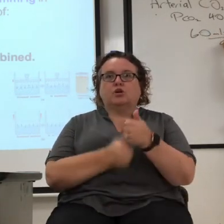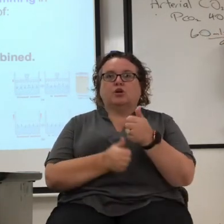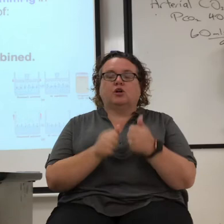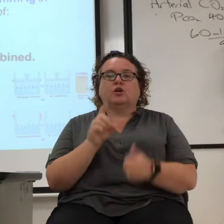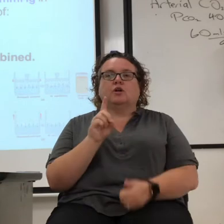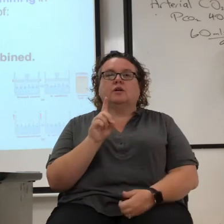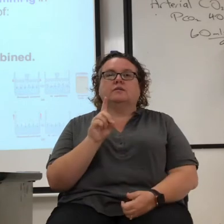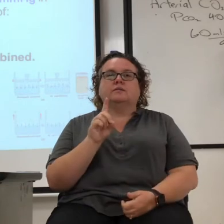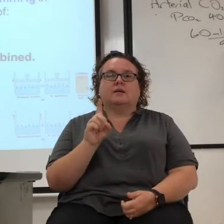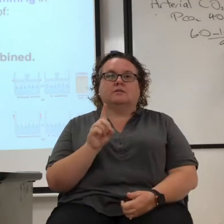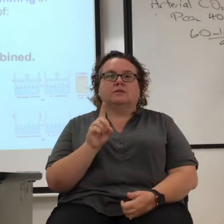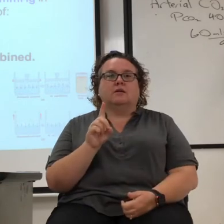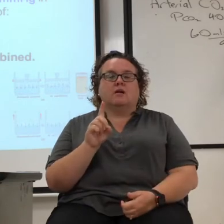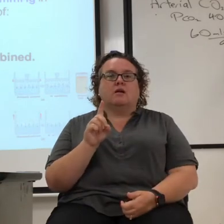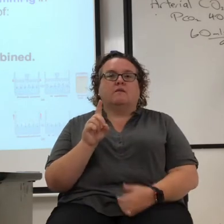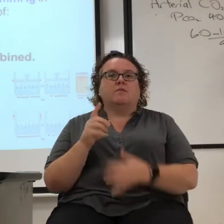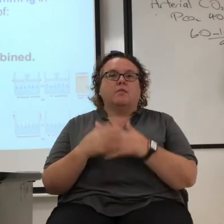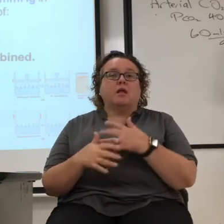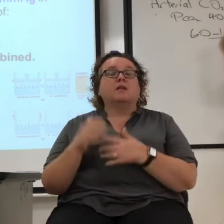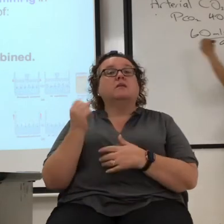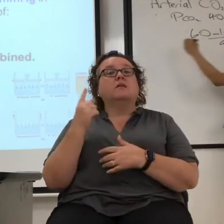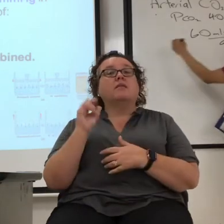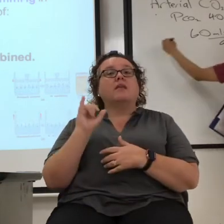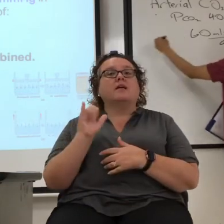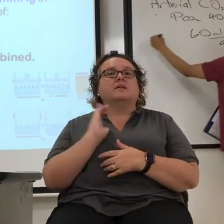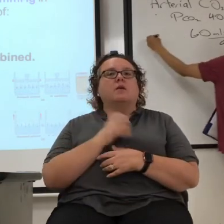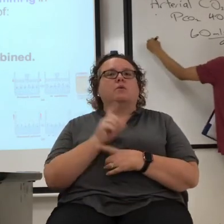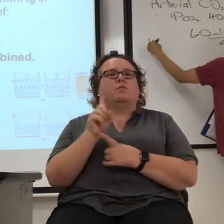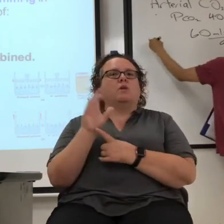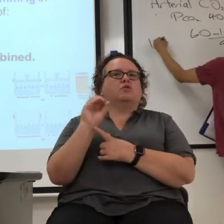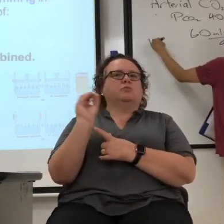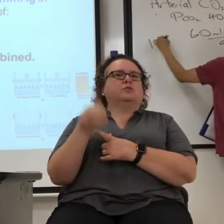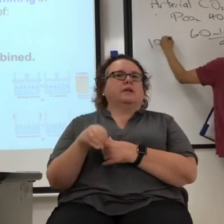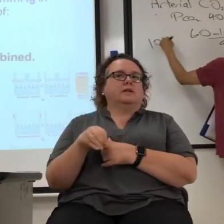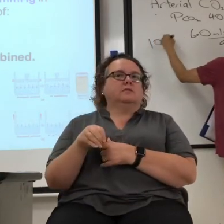deciliter of blood. Now, that's our 100%.